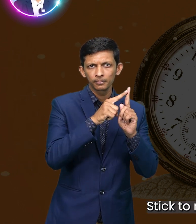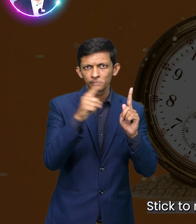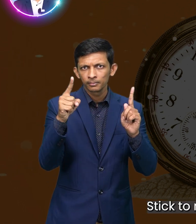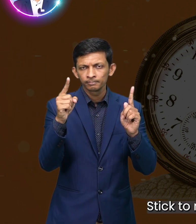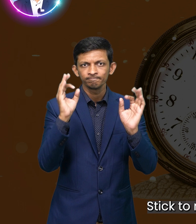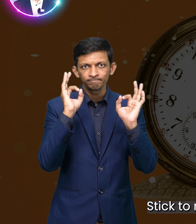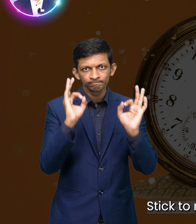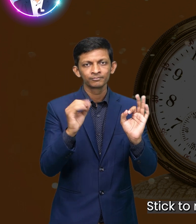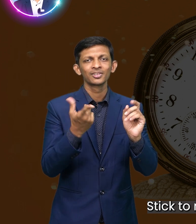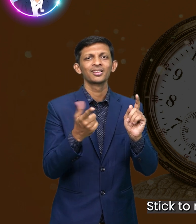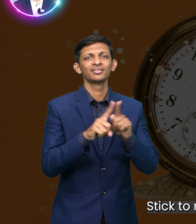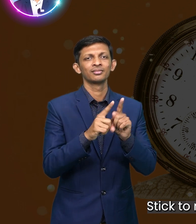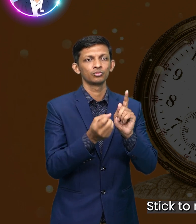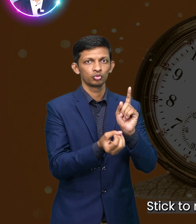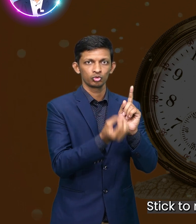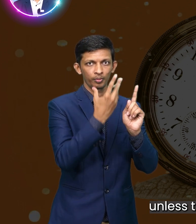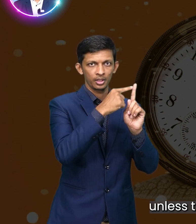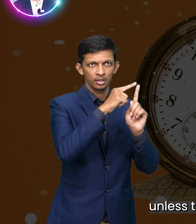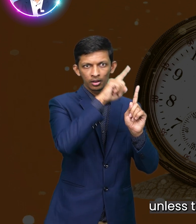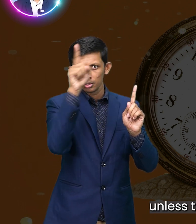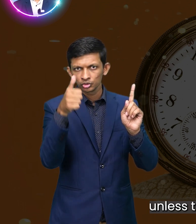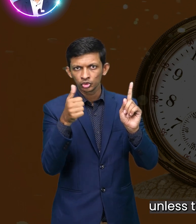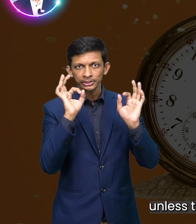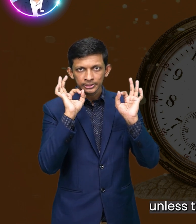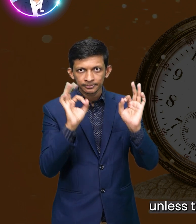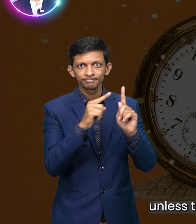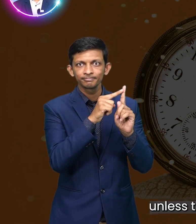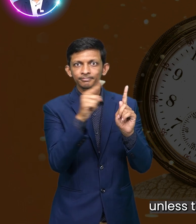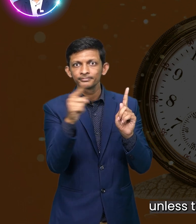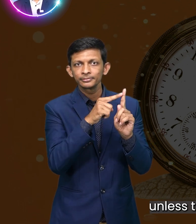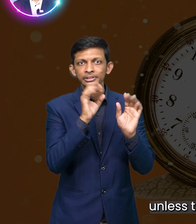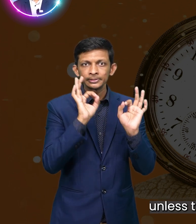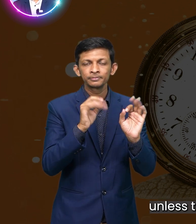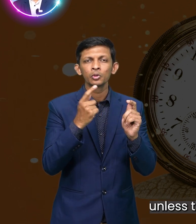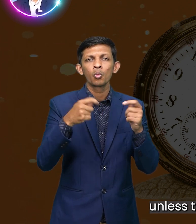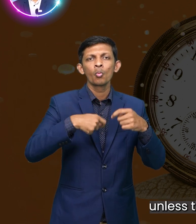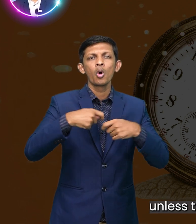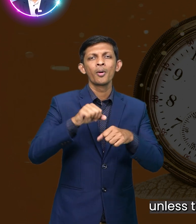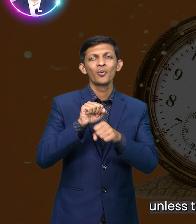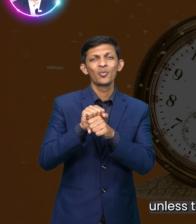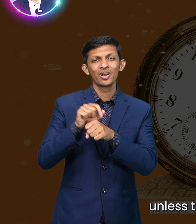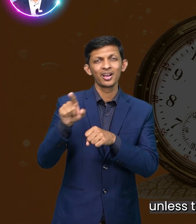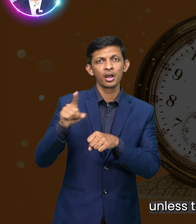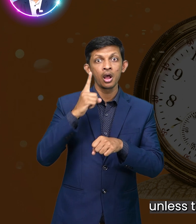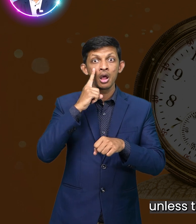Stick to regular business hours unless the message is urgent.